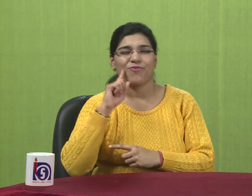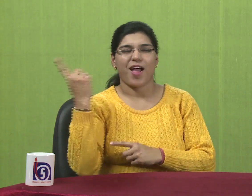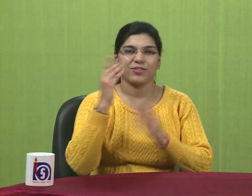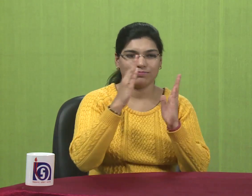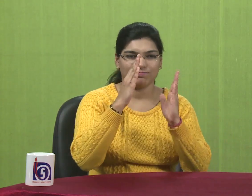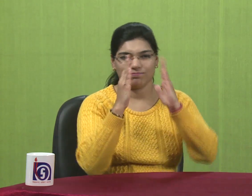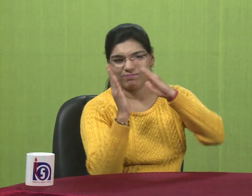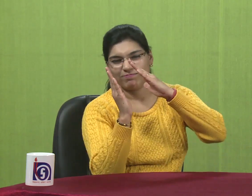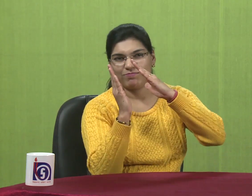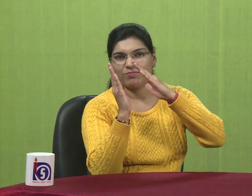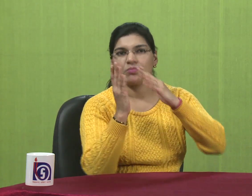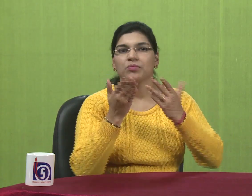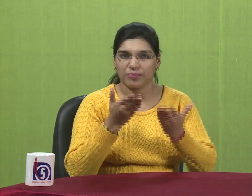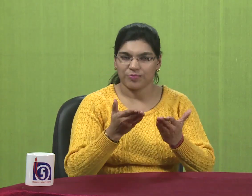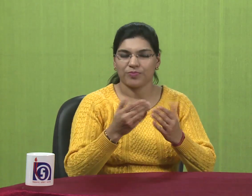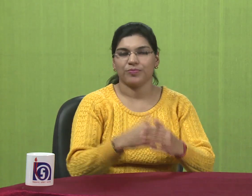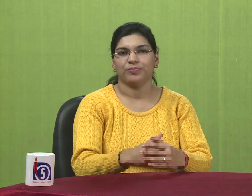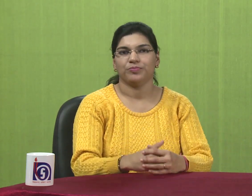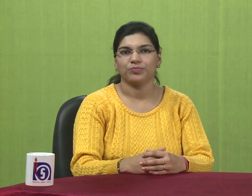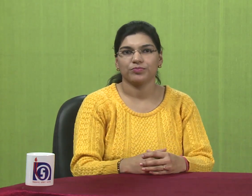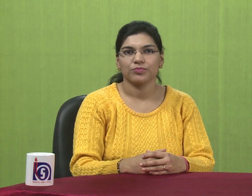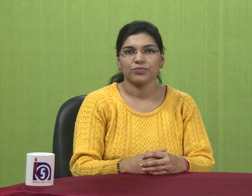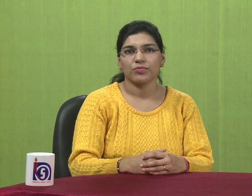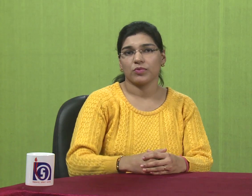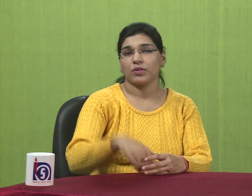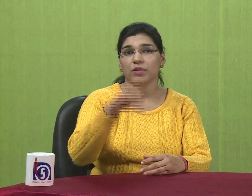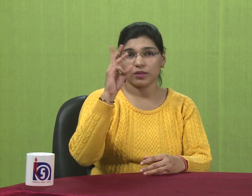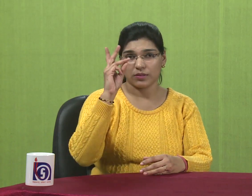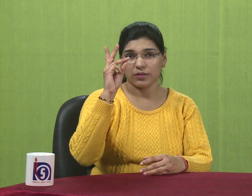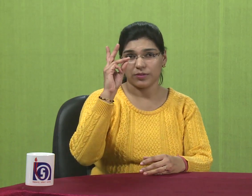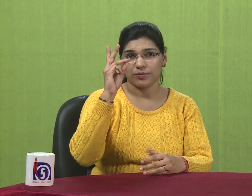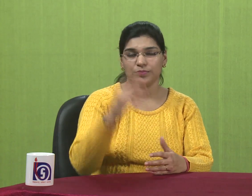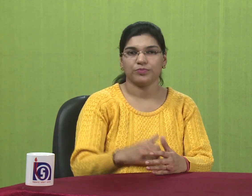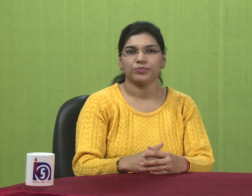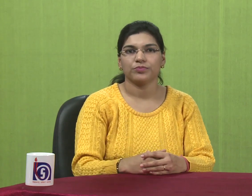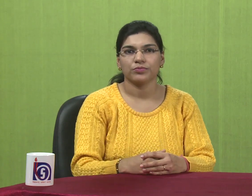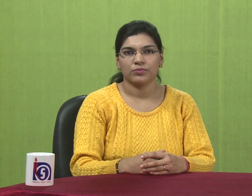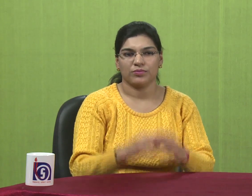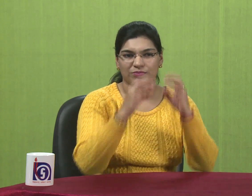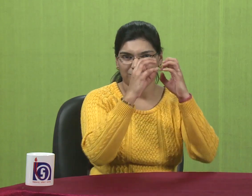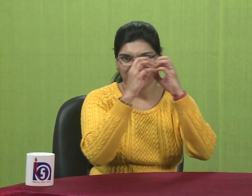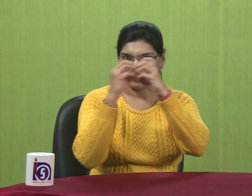If you want to make it italic sideways, you can do it from italic. Third is